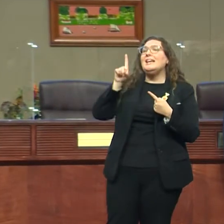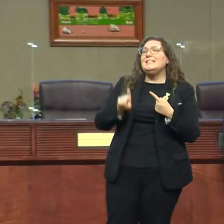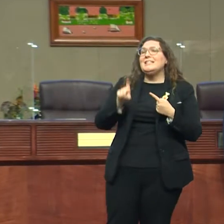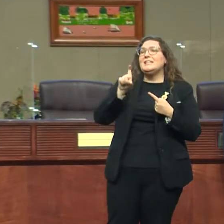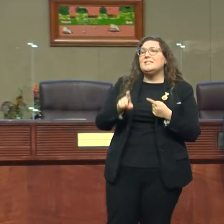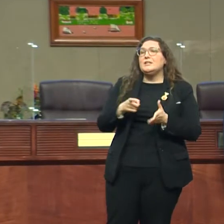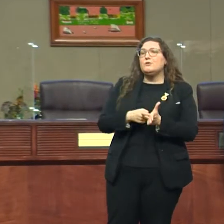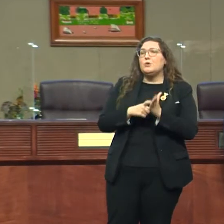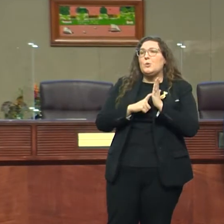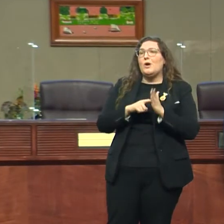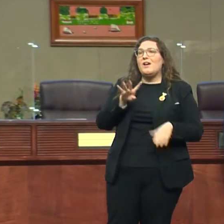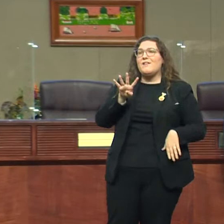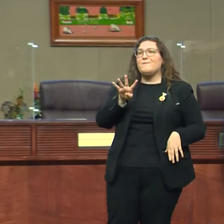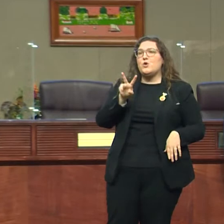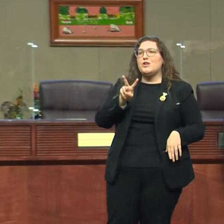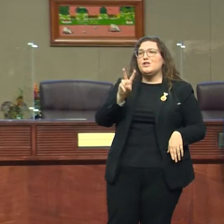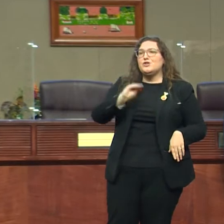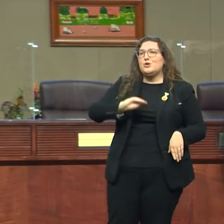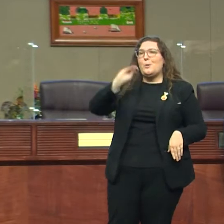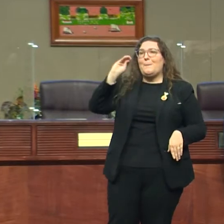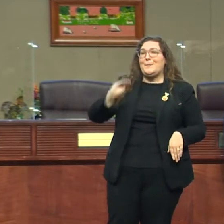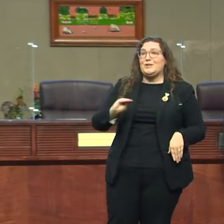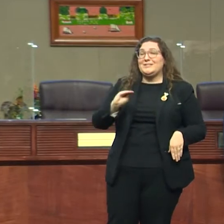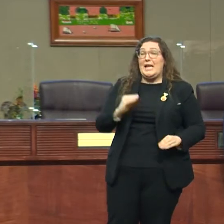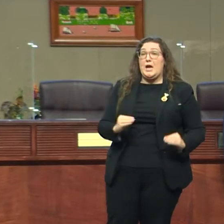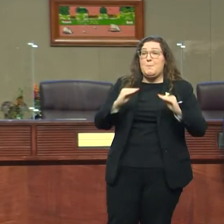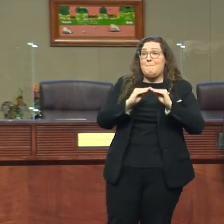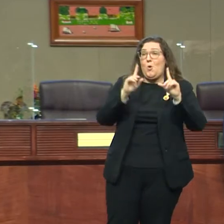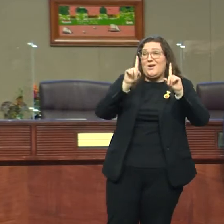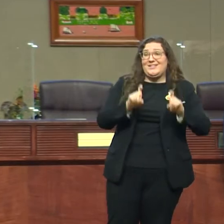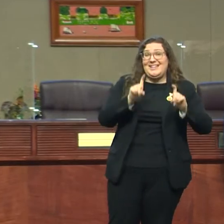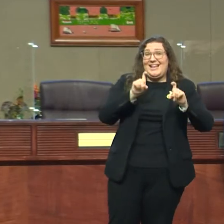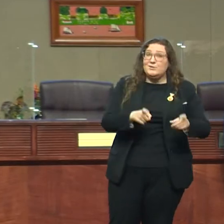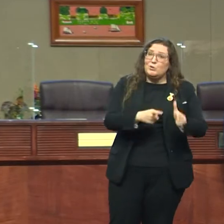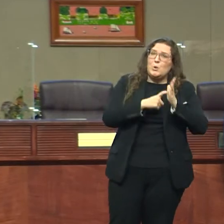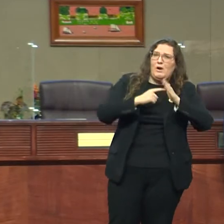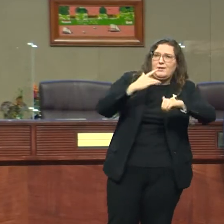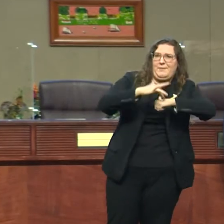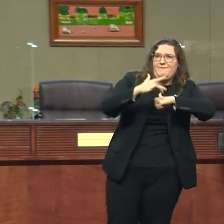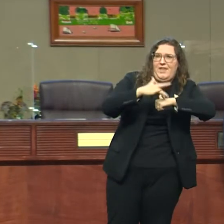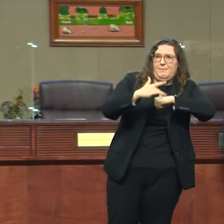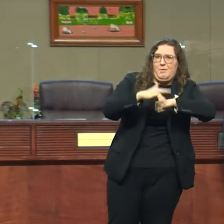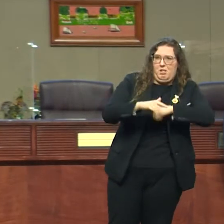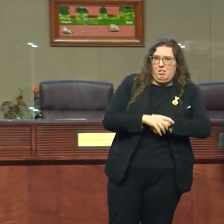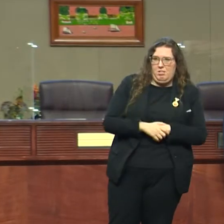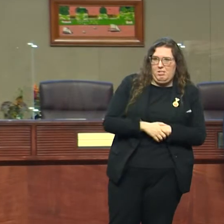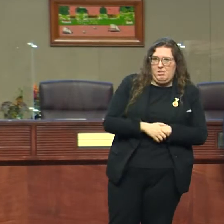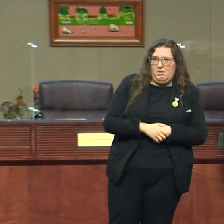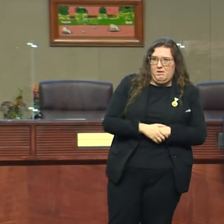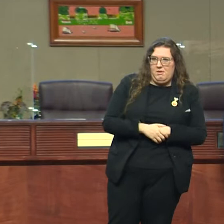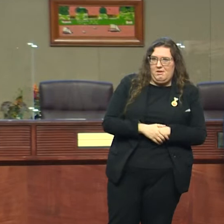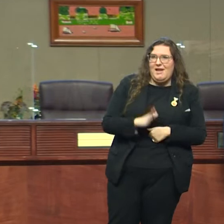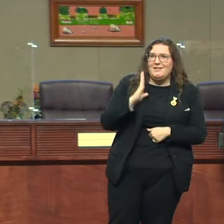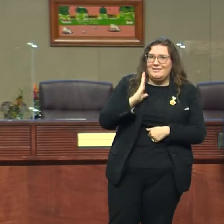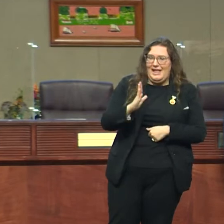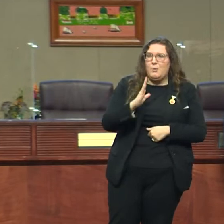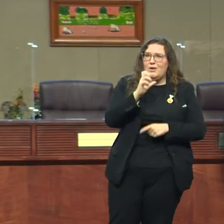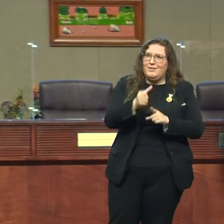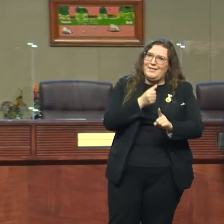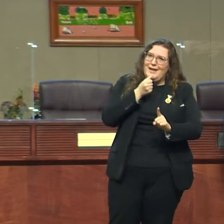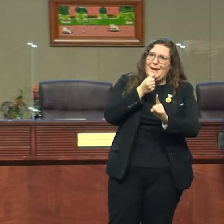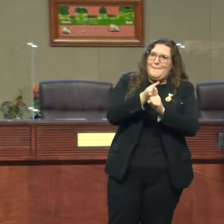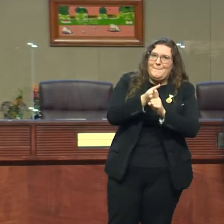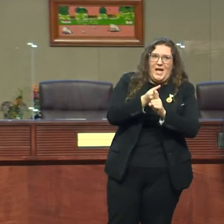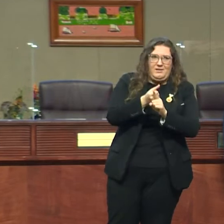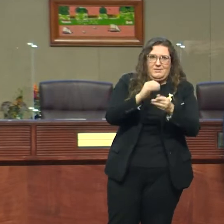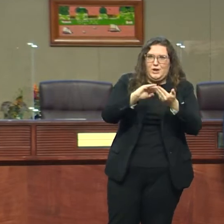42% increase in testing capacity. That has to affect the efficacy and the availability of the community